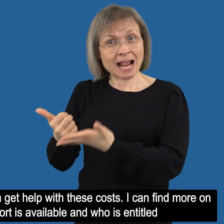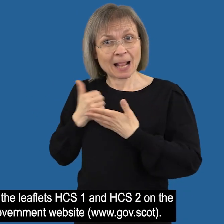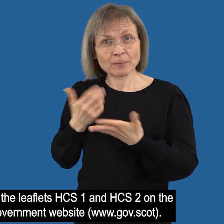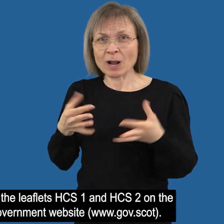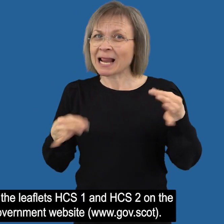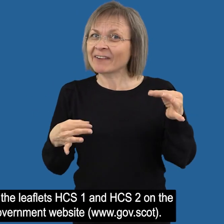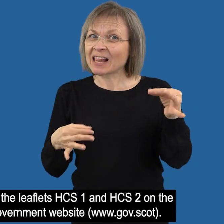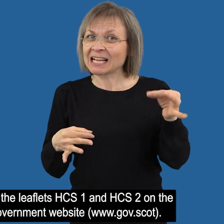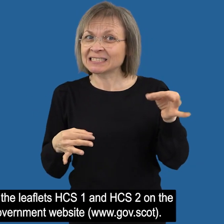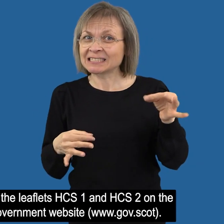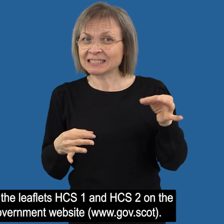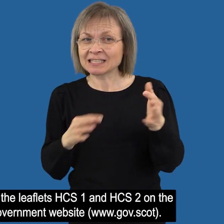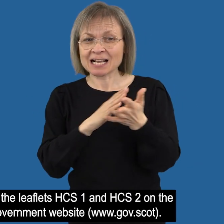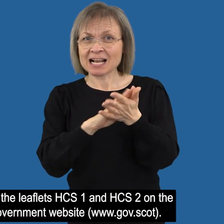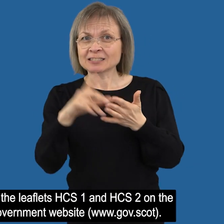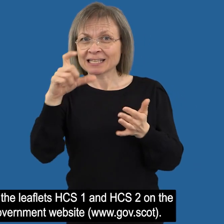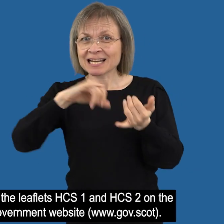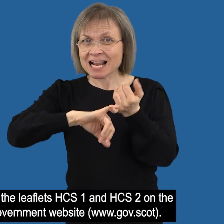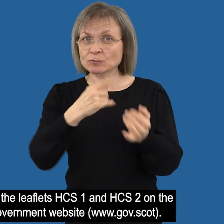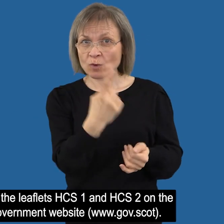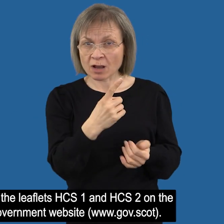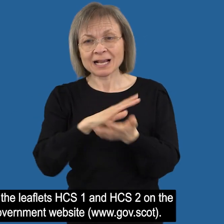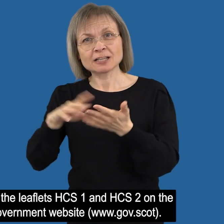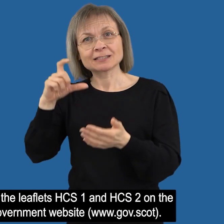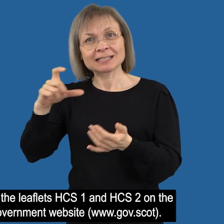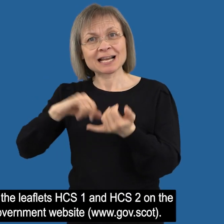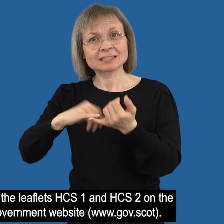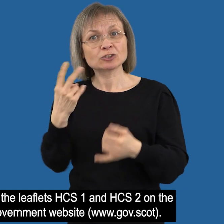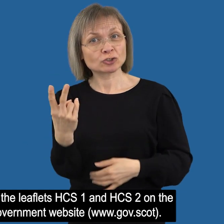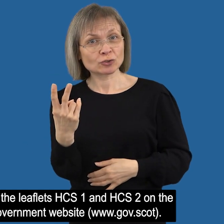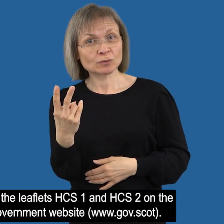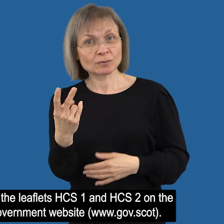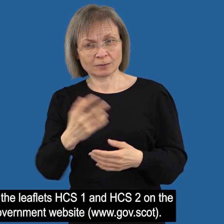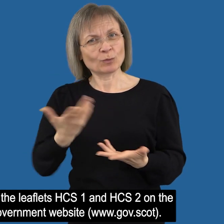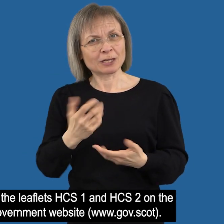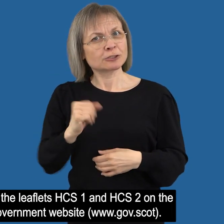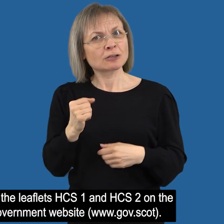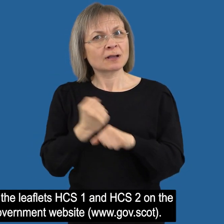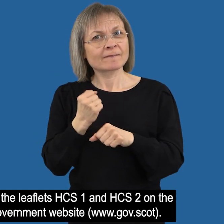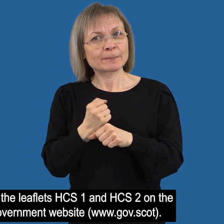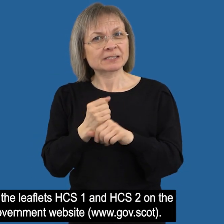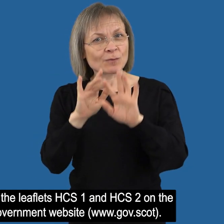in the leaflets HCS1 and HCS2 on the Scottish Government website,